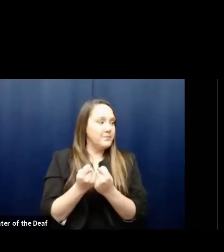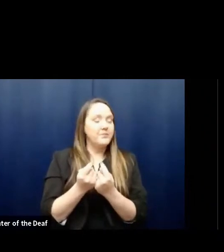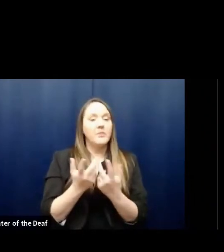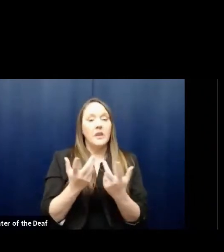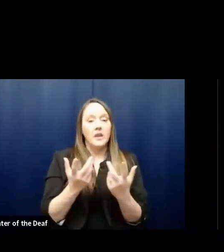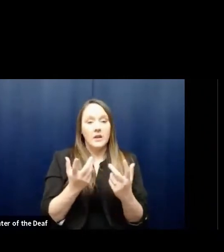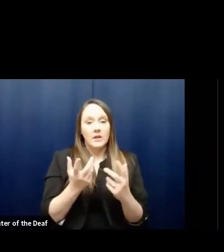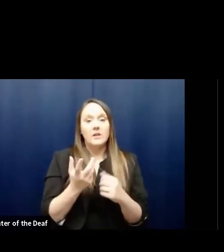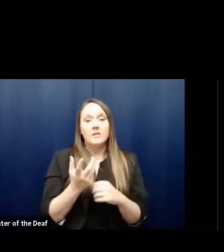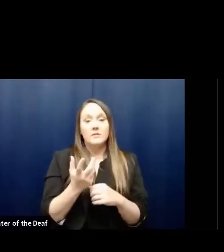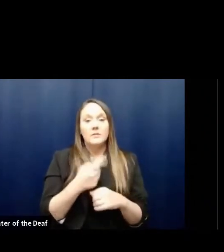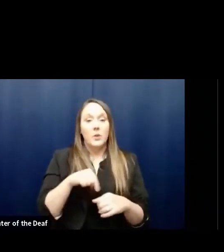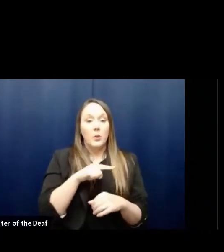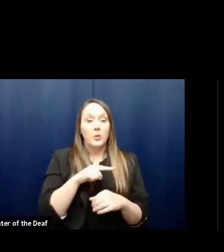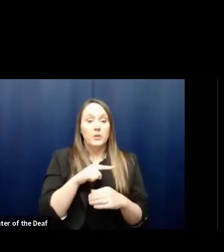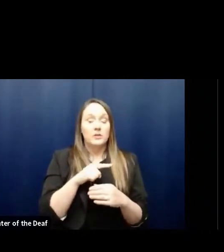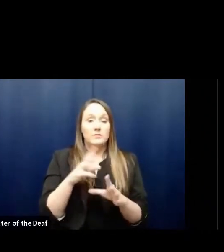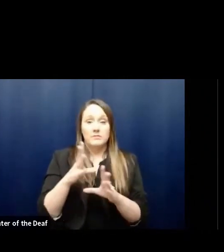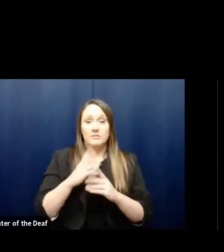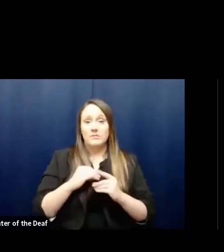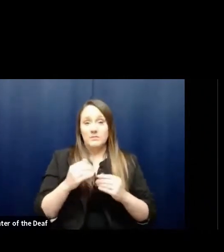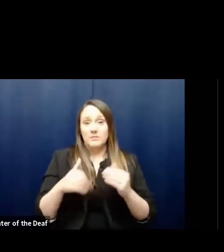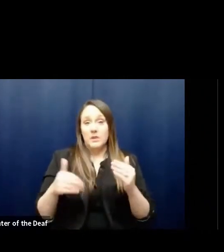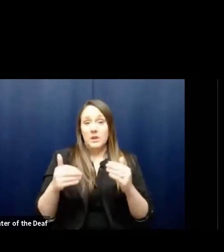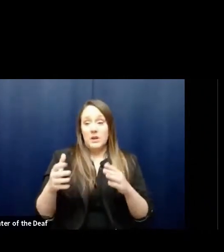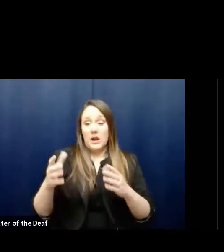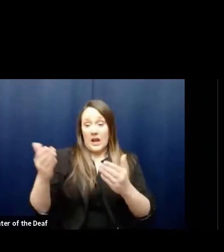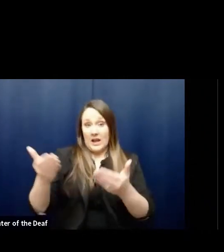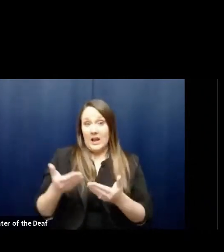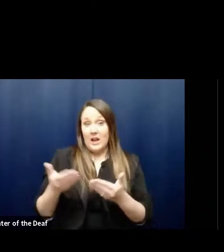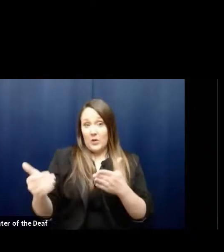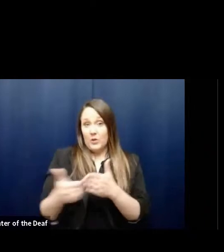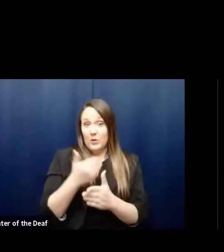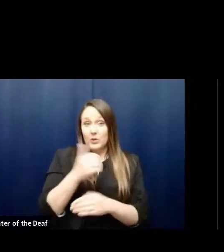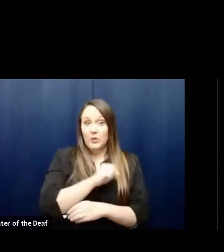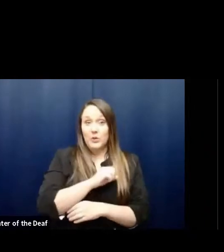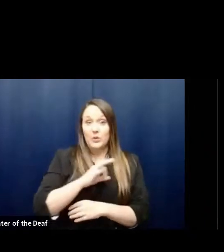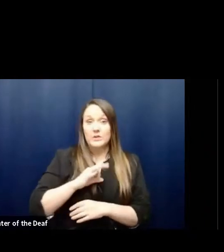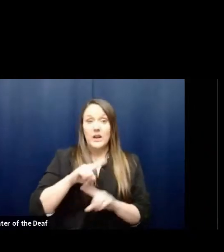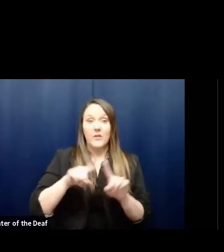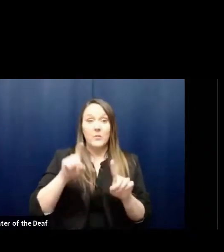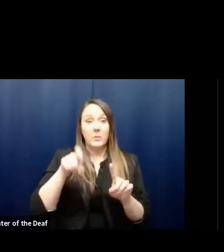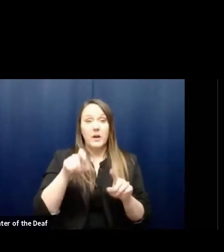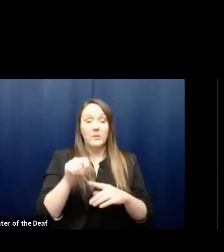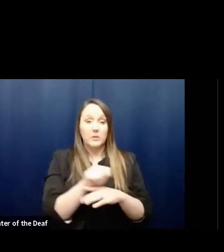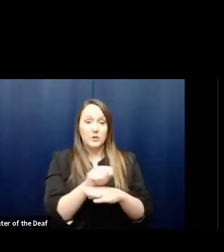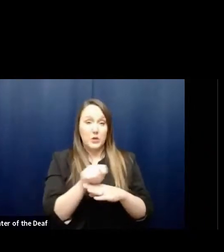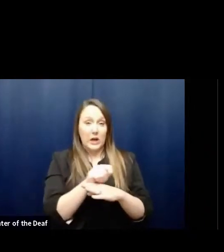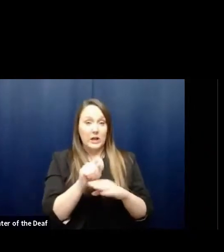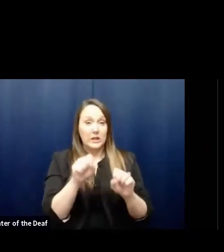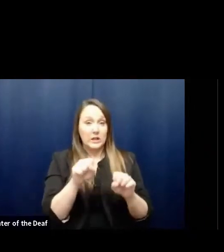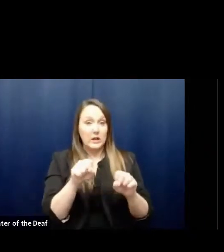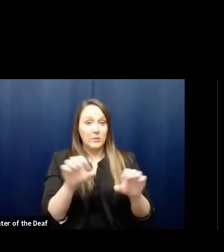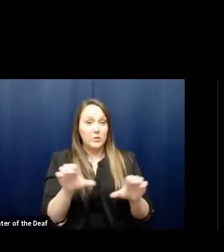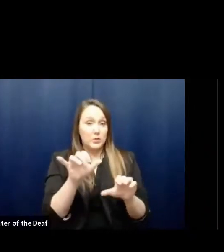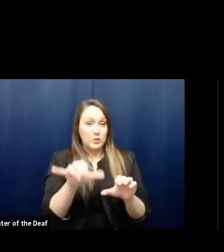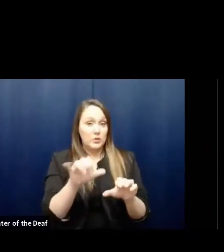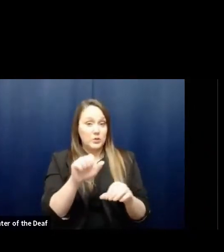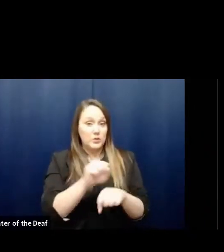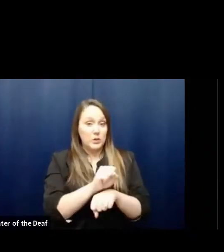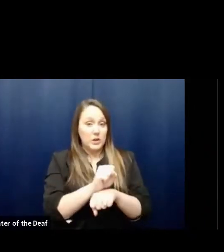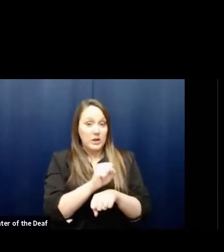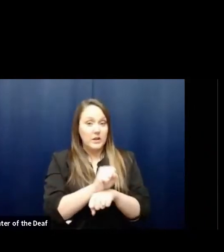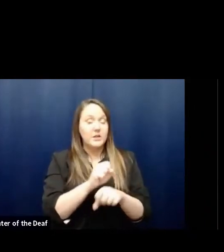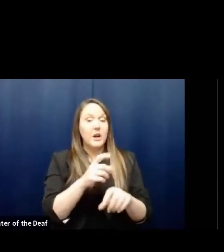fatigued. We're bringing on more staff, but we have to train those staff to be able to do the job. And with the numbers going up, we're really